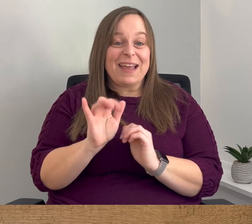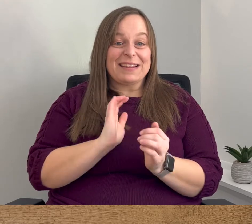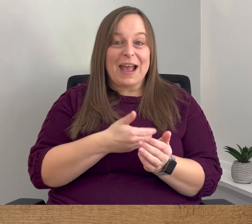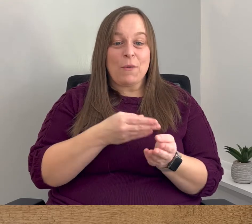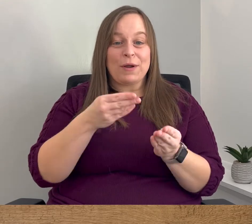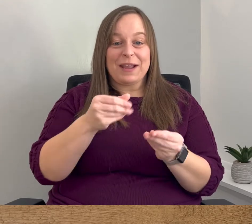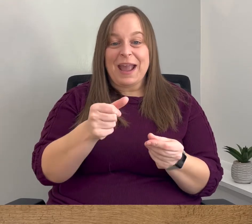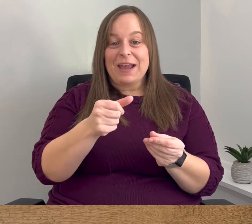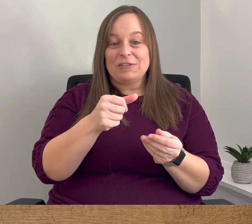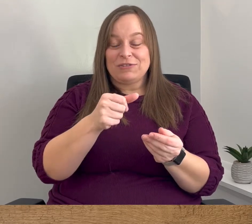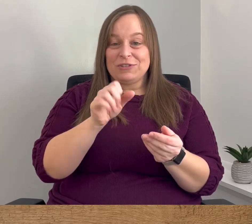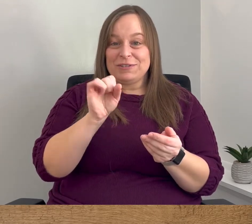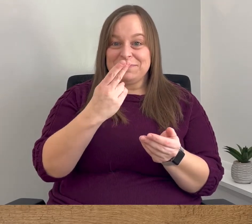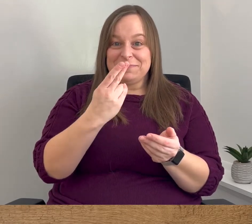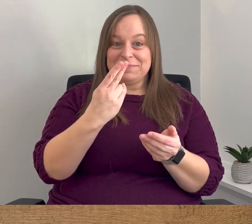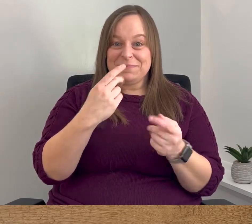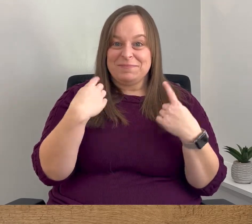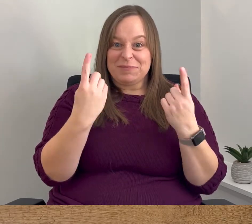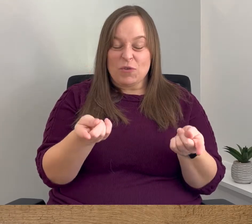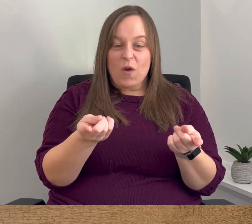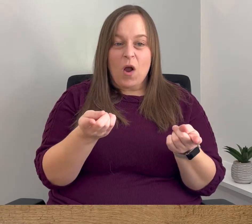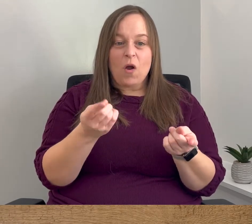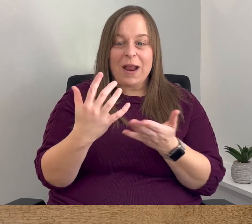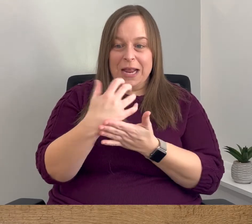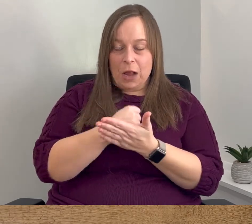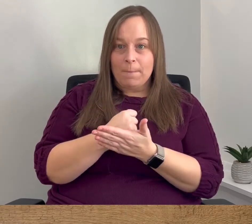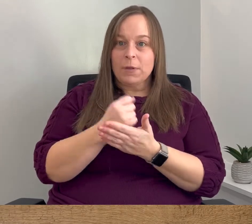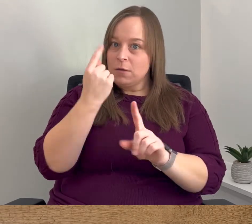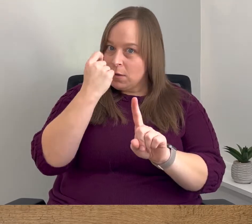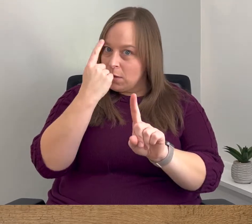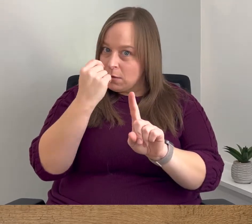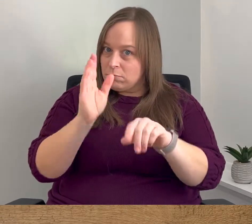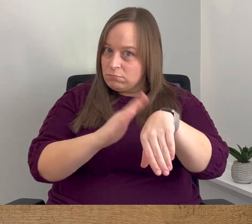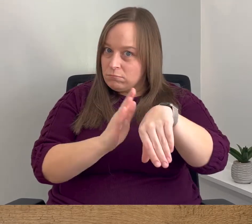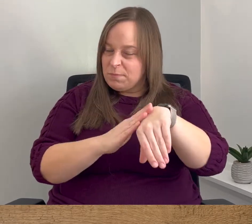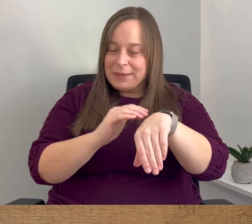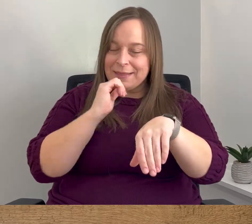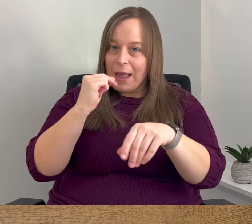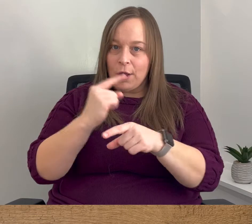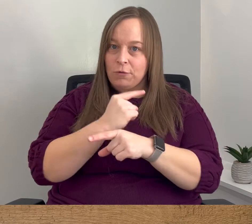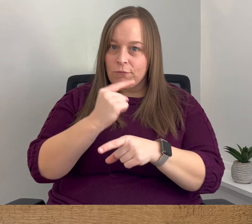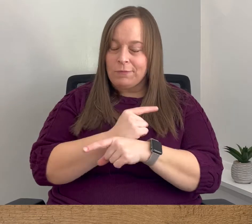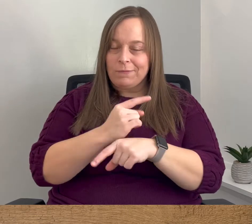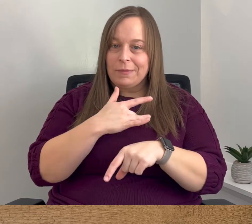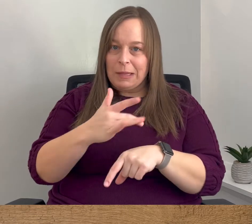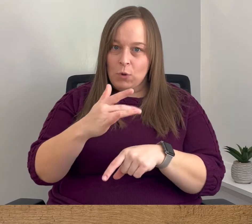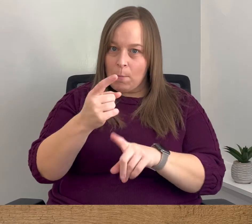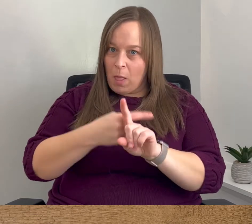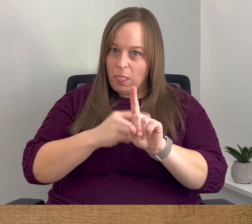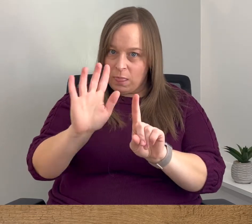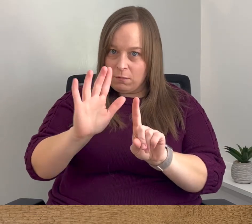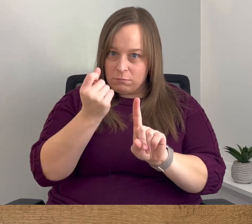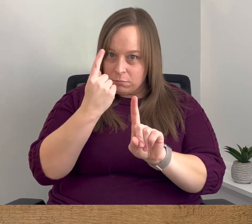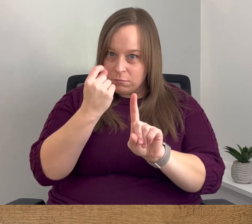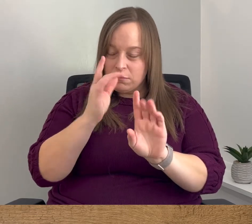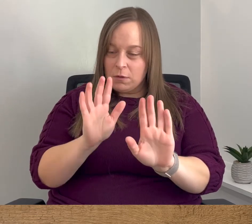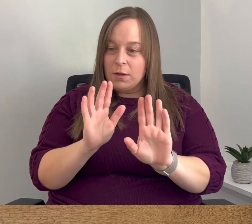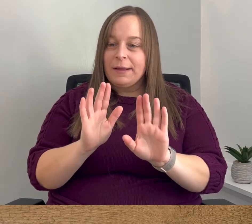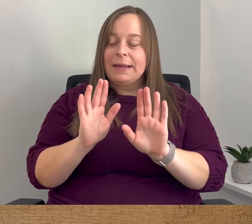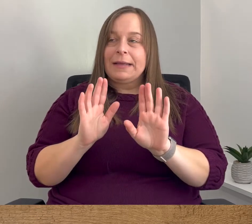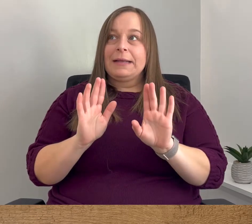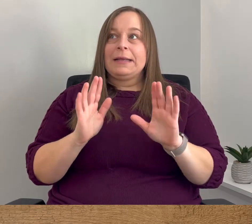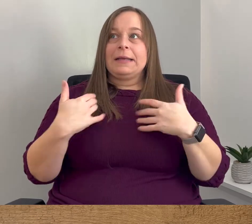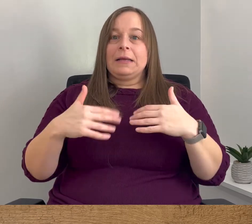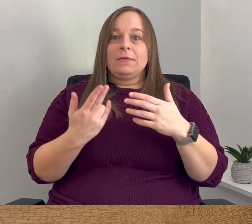And yeah, that's our cash spending so far. Our income, now this is not an ordinary month, okay? This